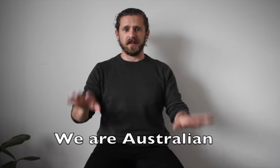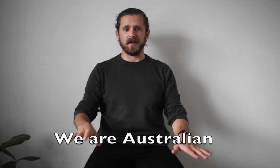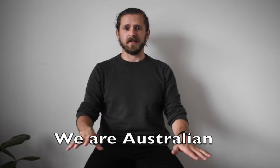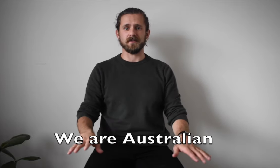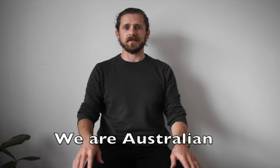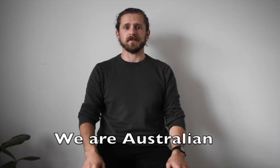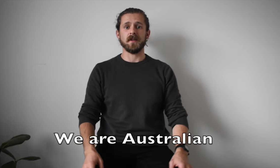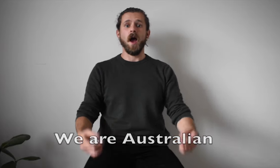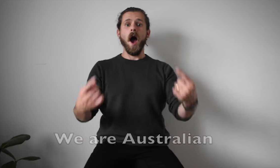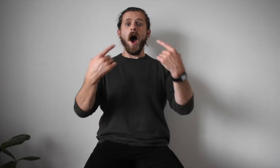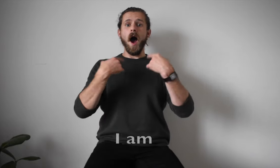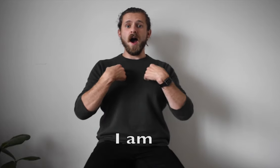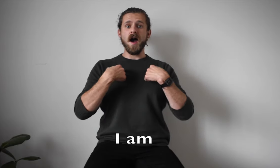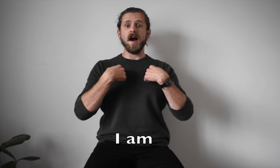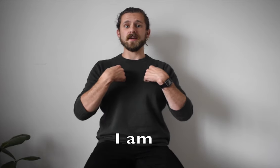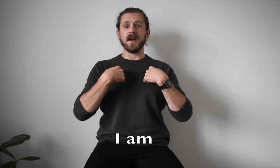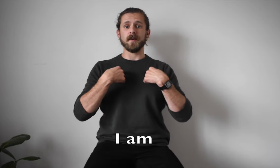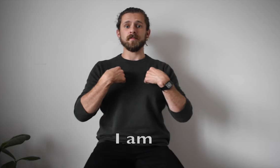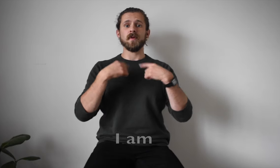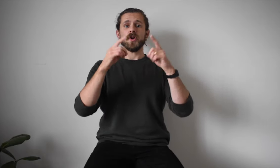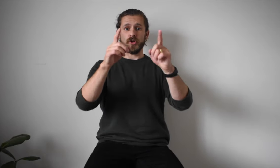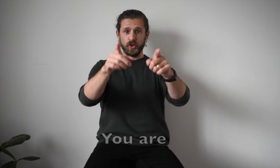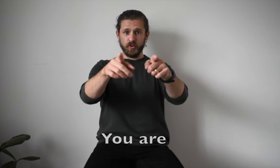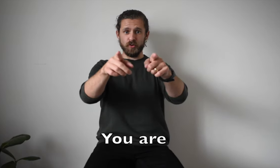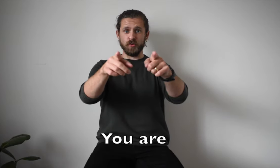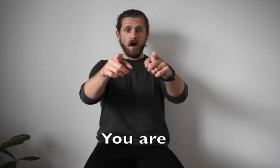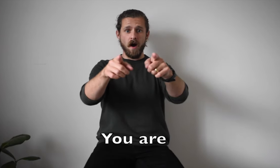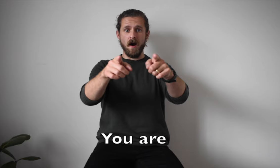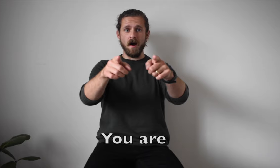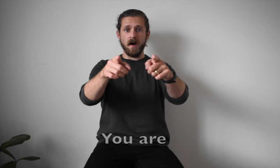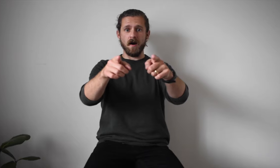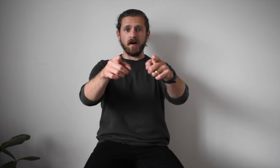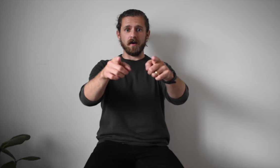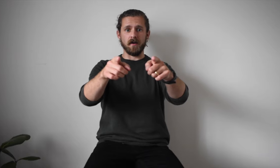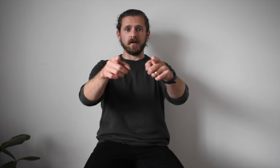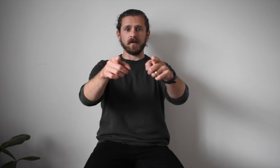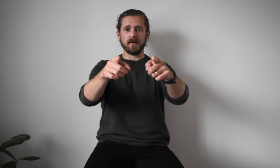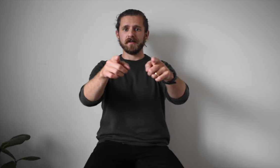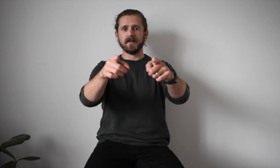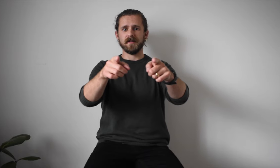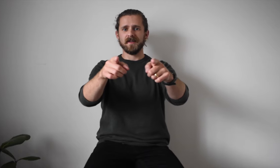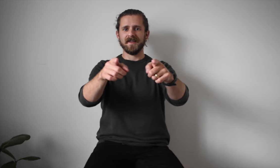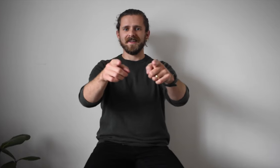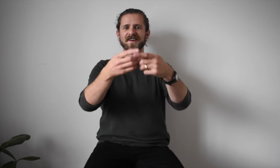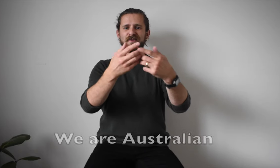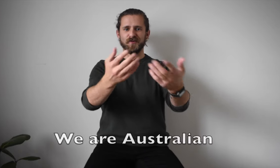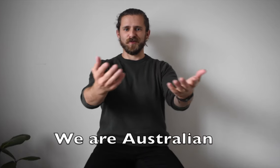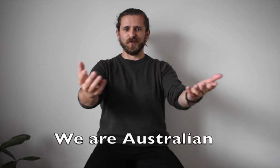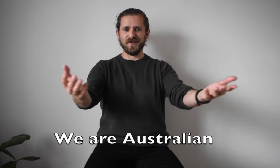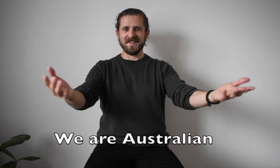I Am, You Are, We